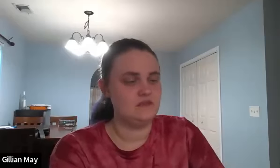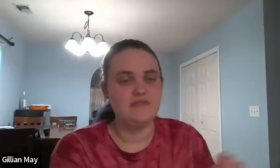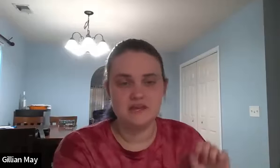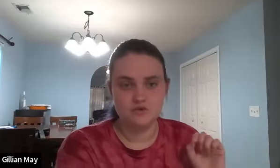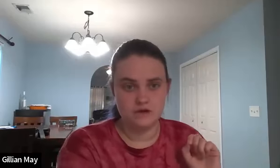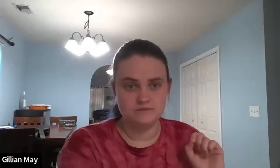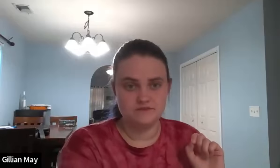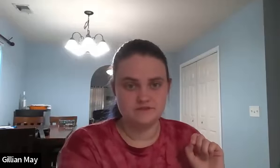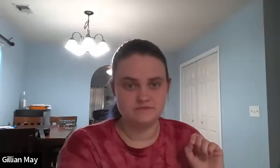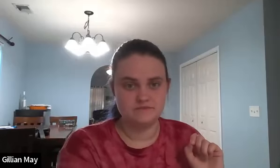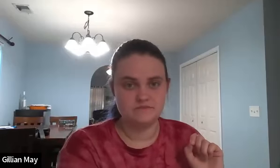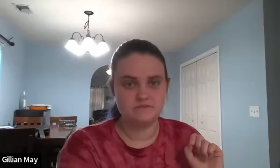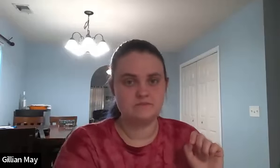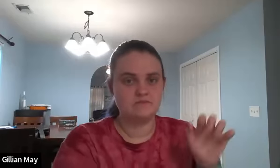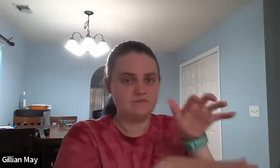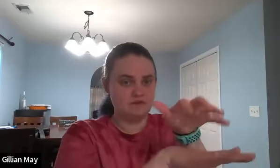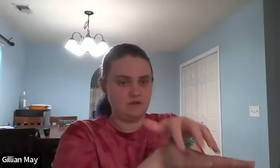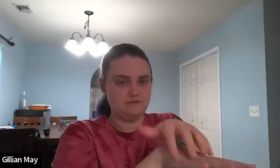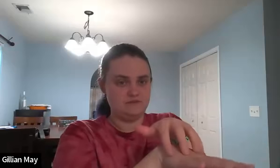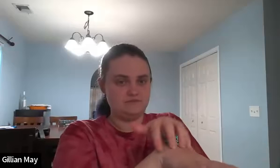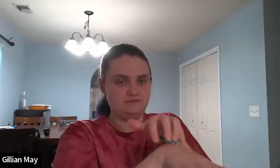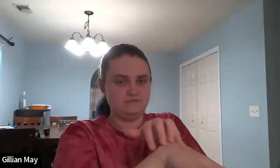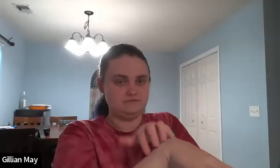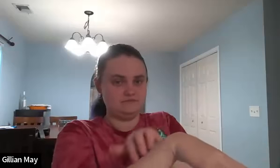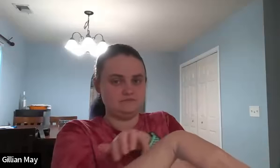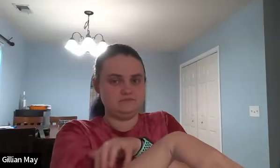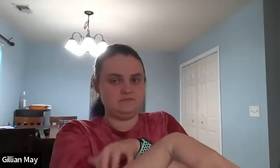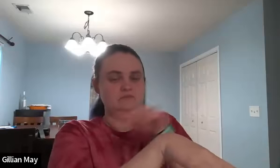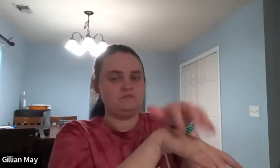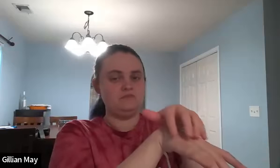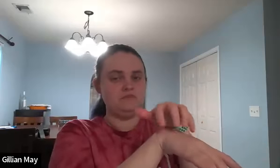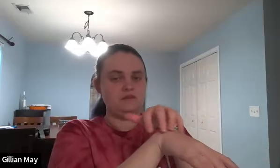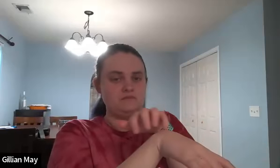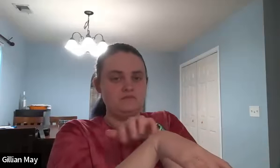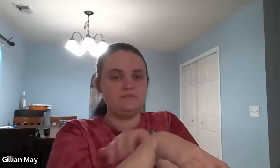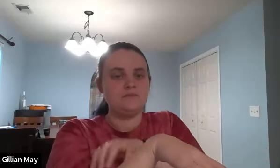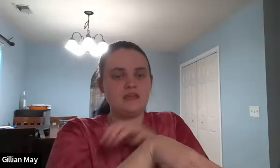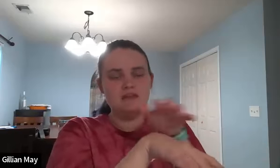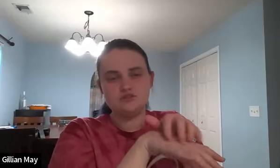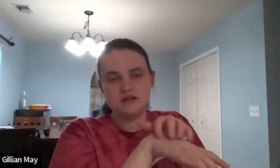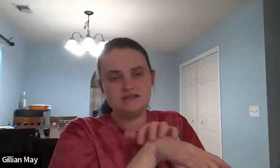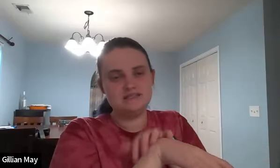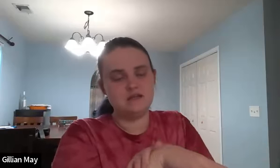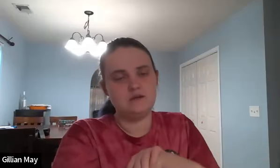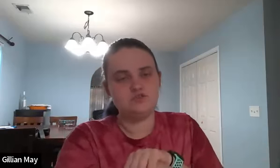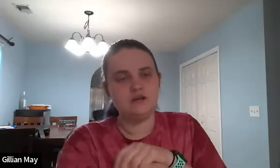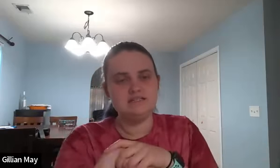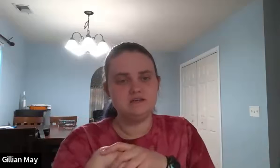And then grapes. And if you're trying to tell